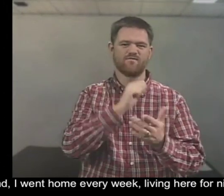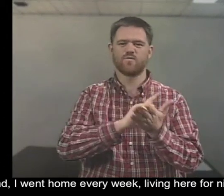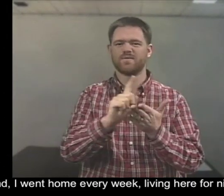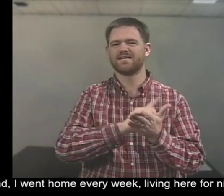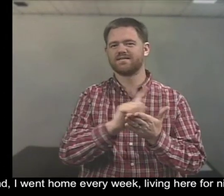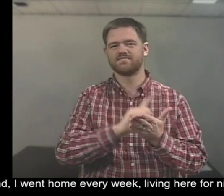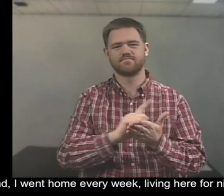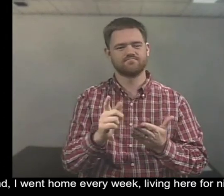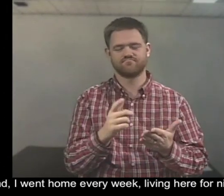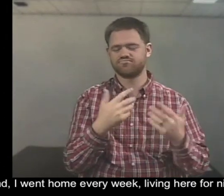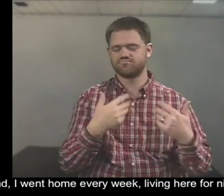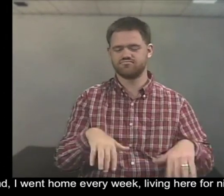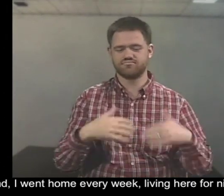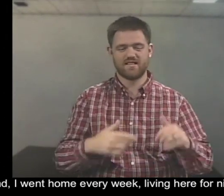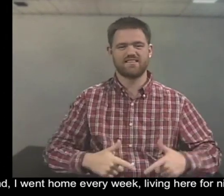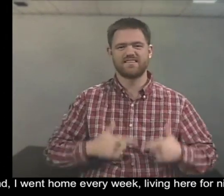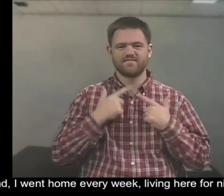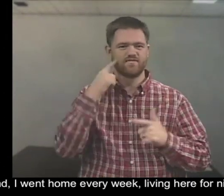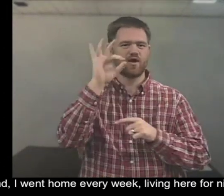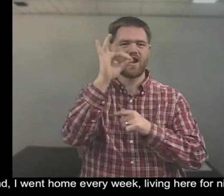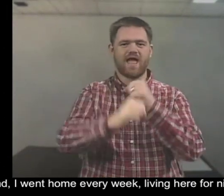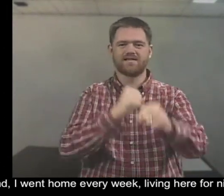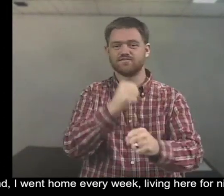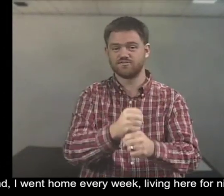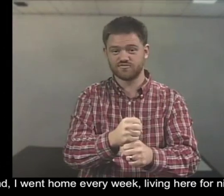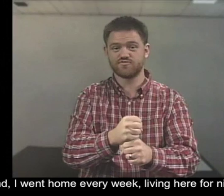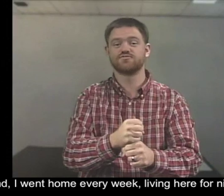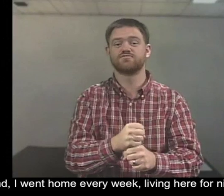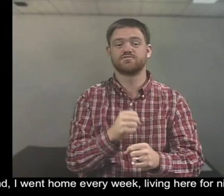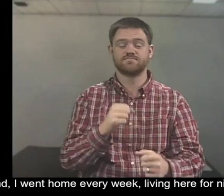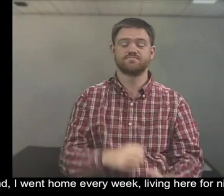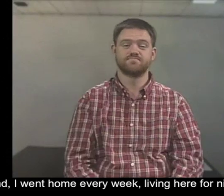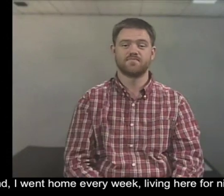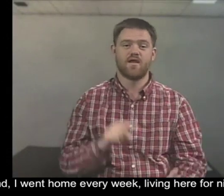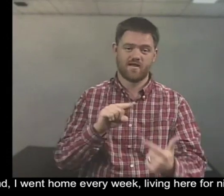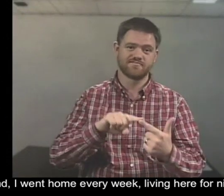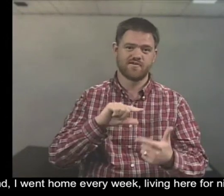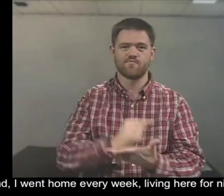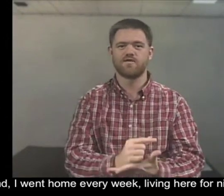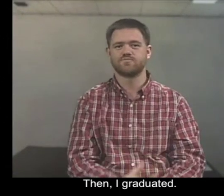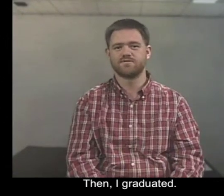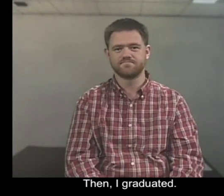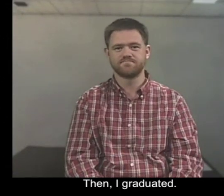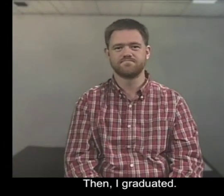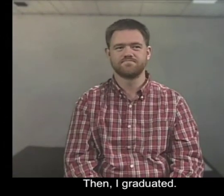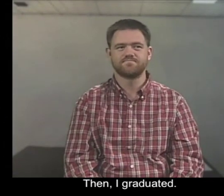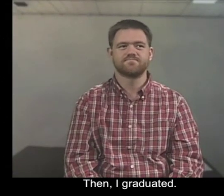And I went home every week, living here for 9 years. And then I graduated.